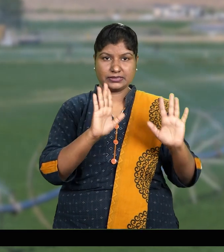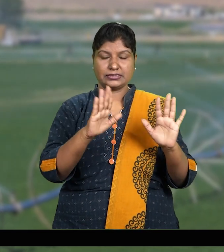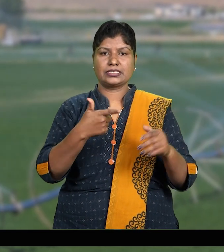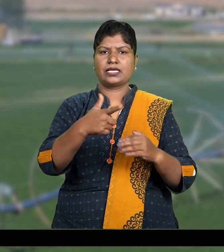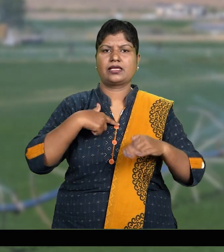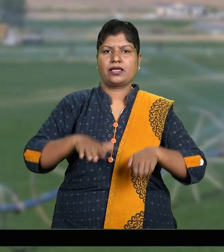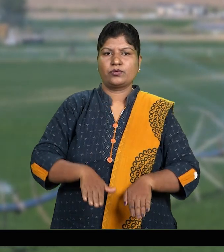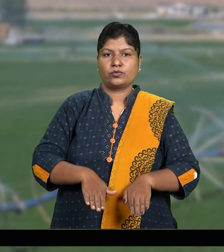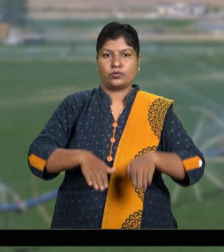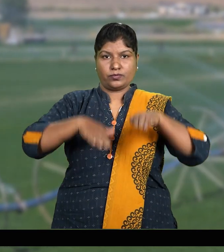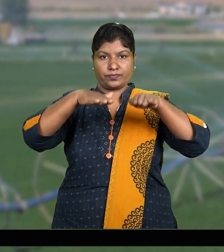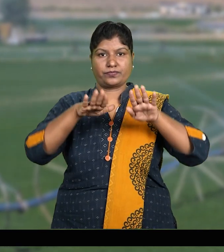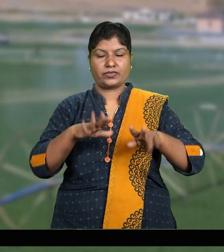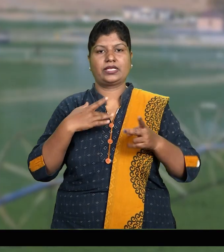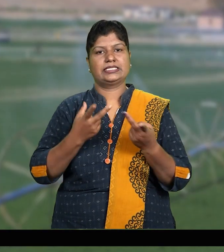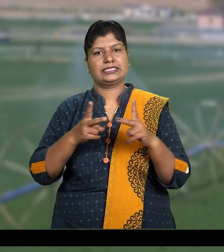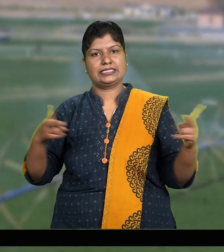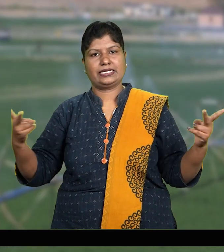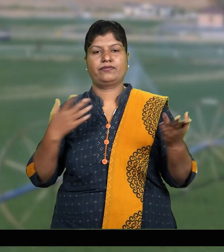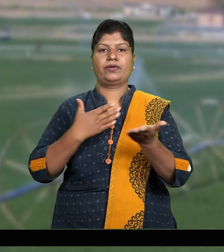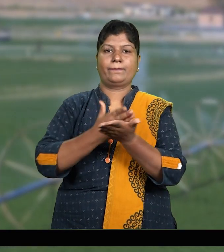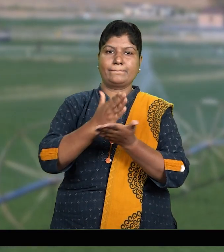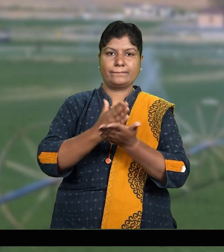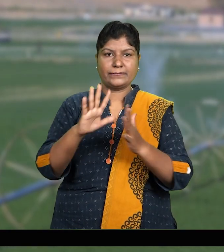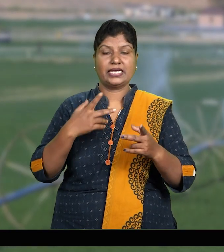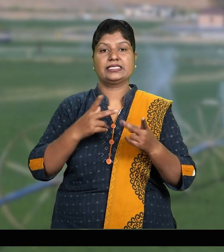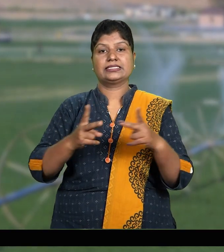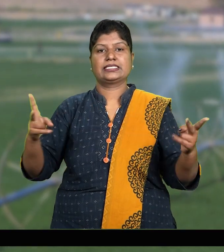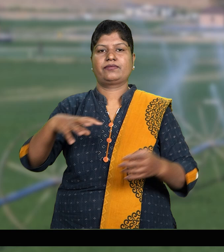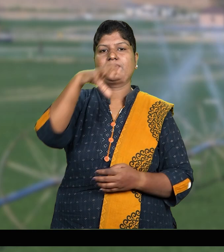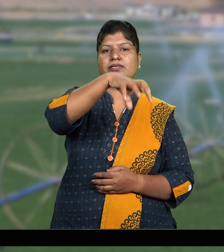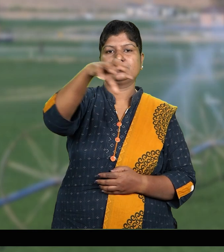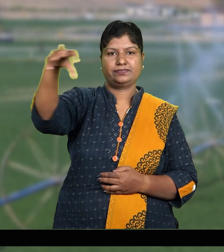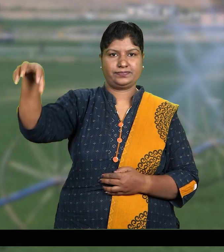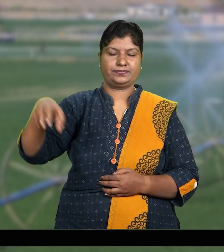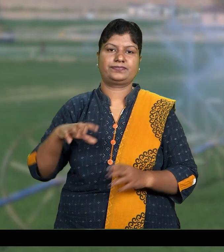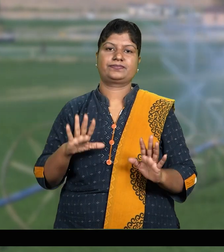by different methods in different regions.